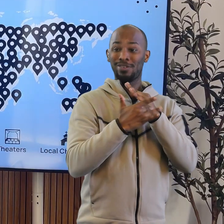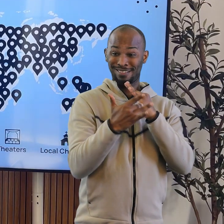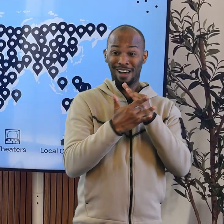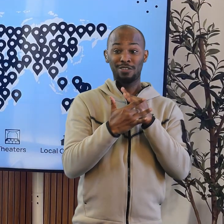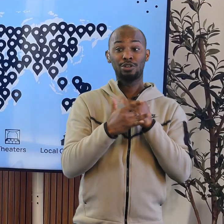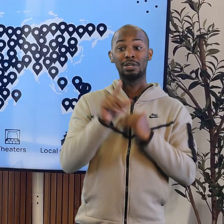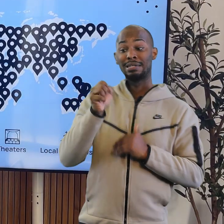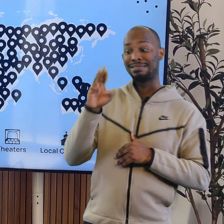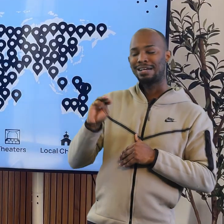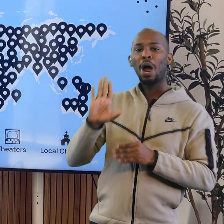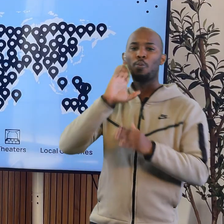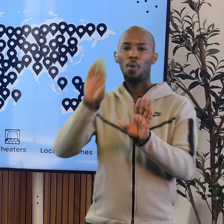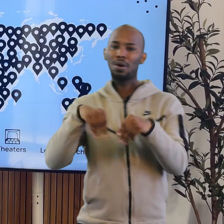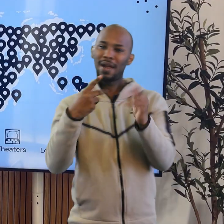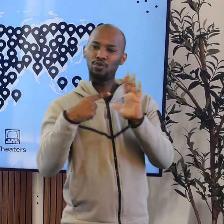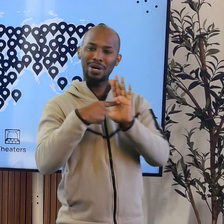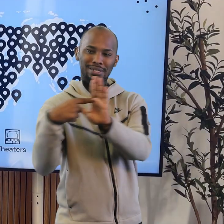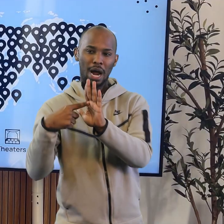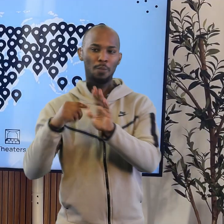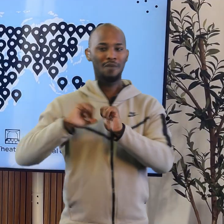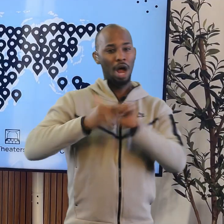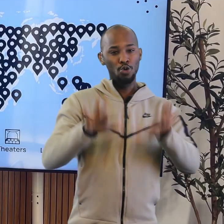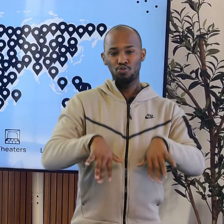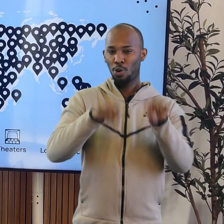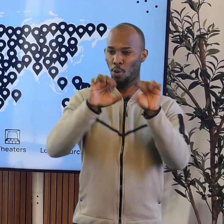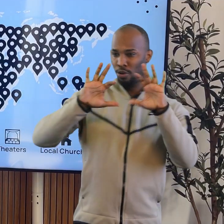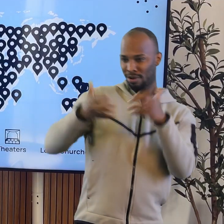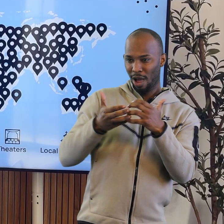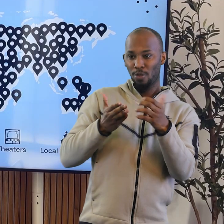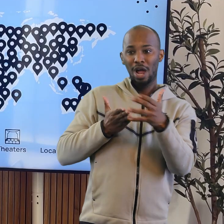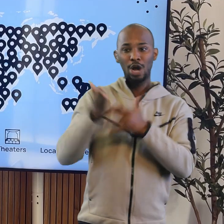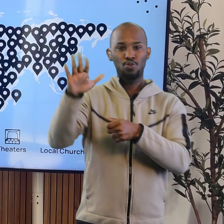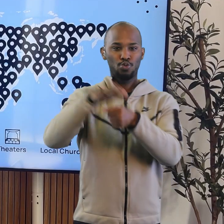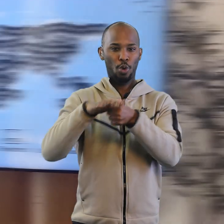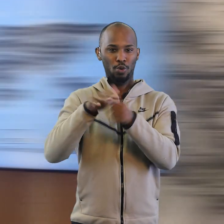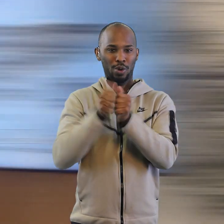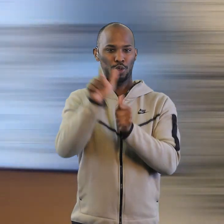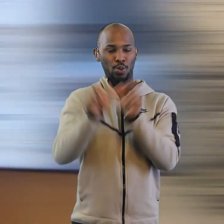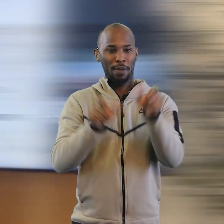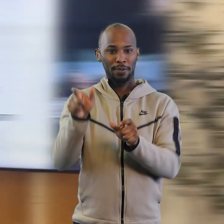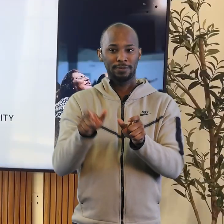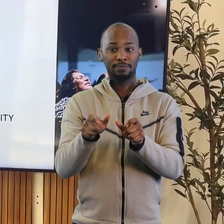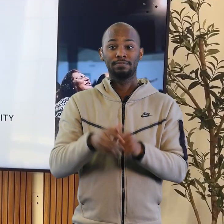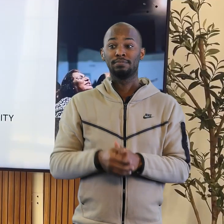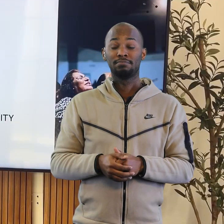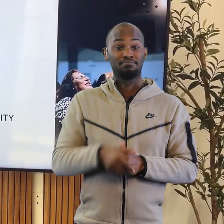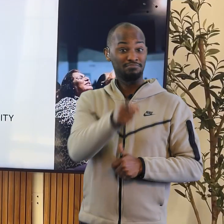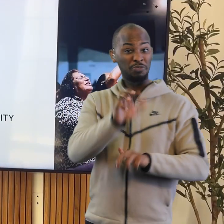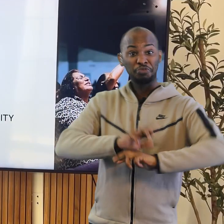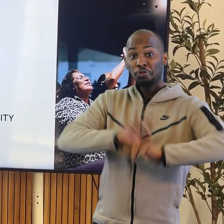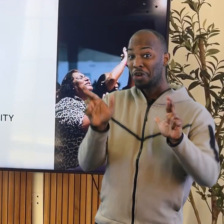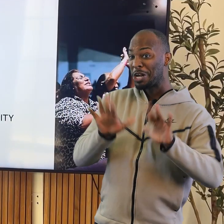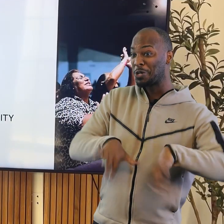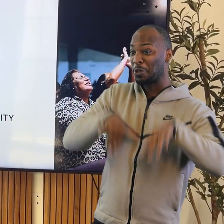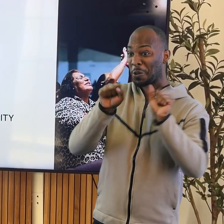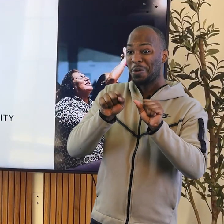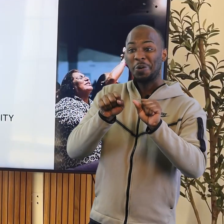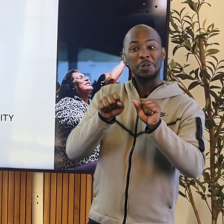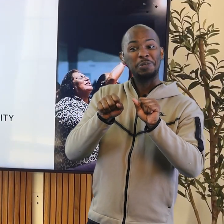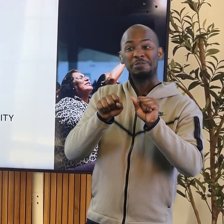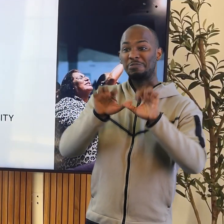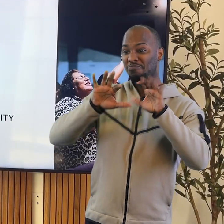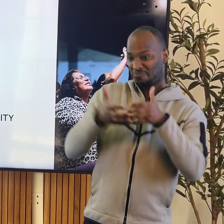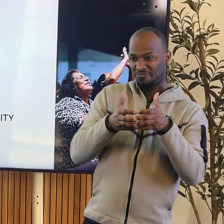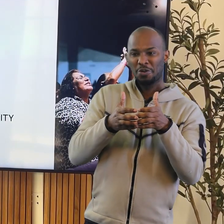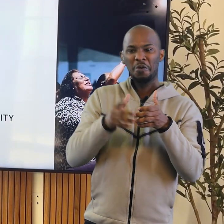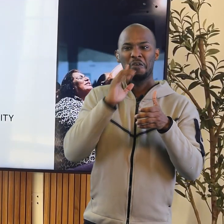and Tim will give you some examples of how you can host a Gather group in your location with your people. Well, if you're ready to host a Gather group, there's